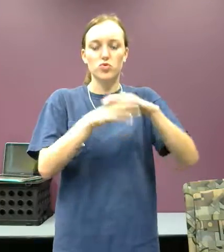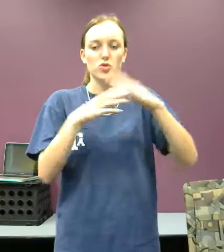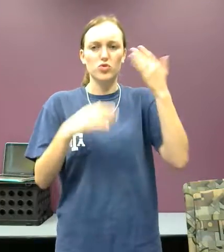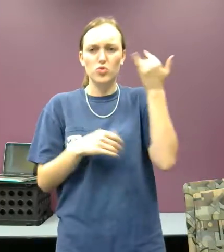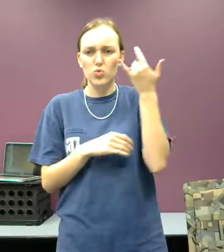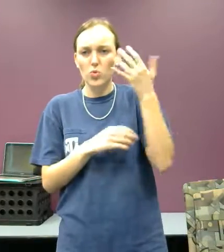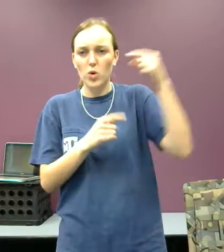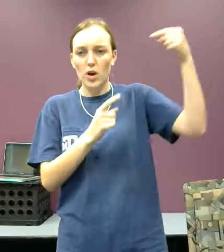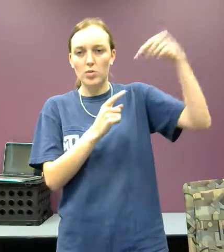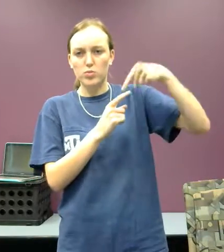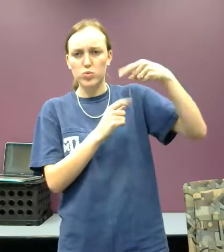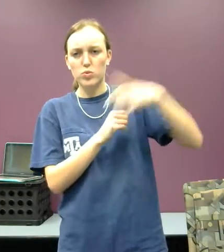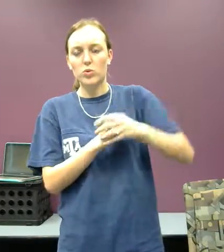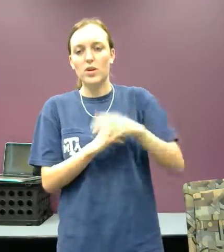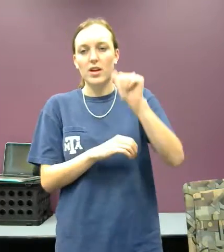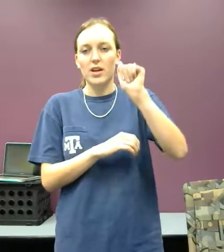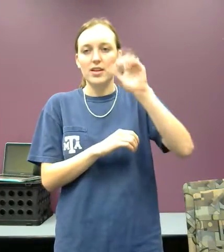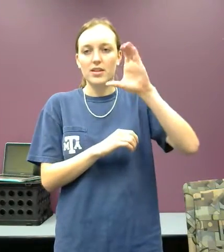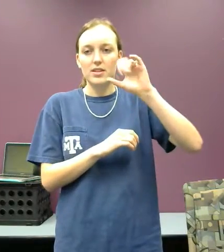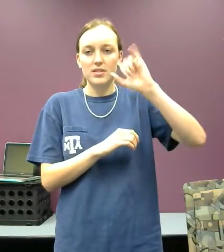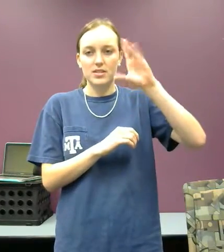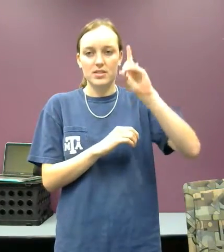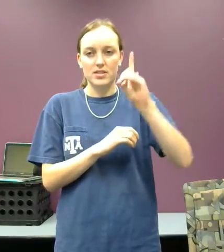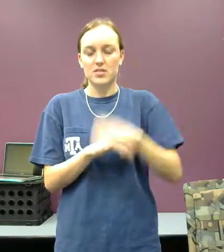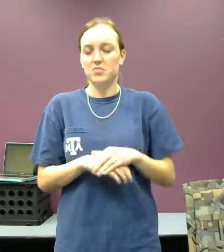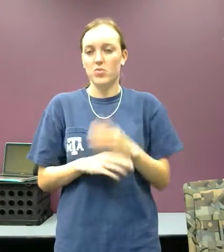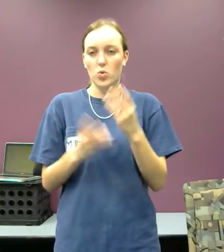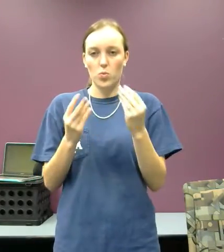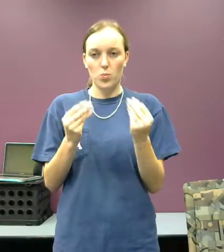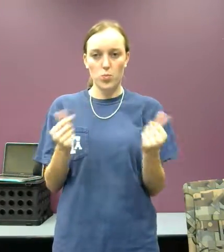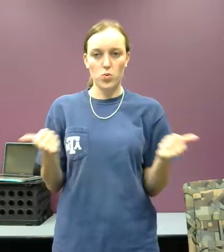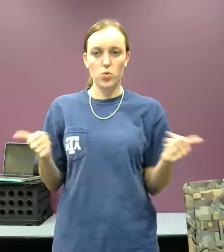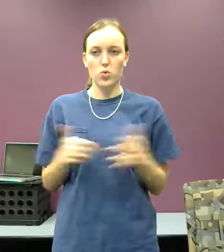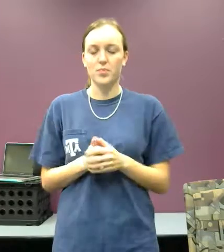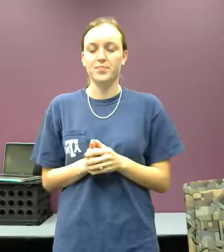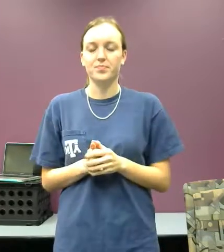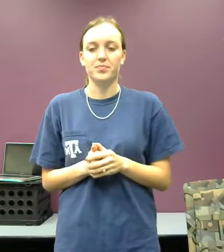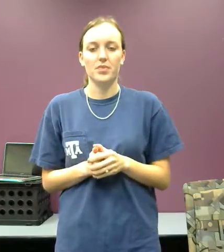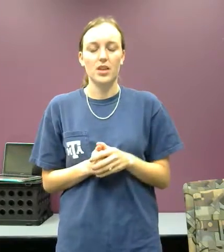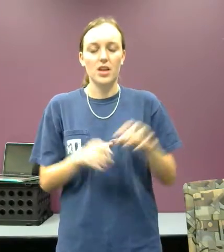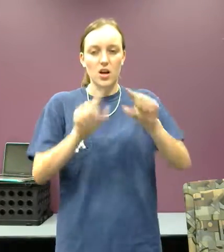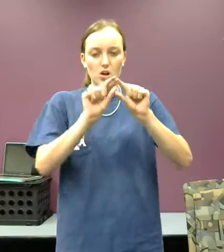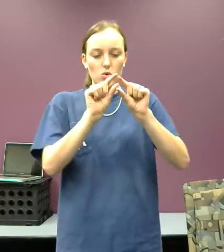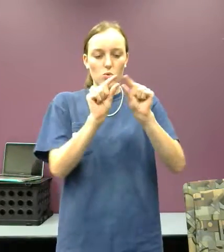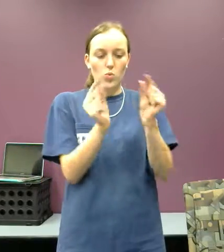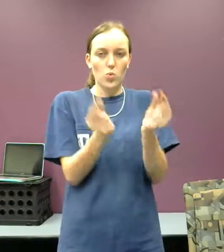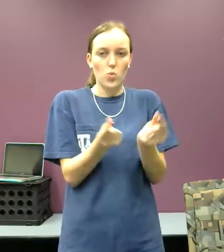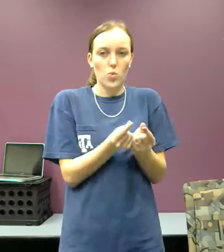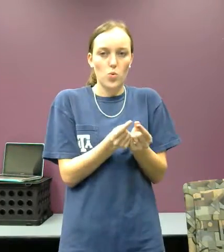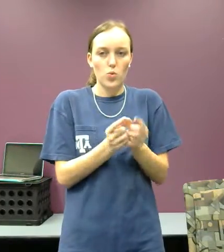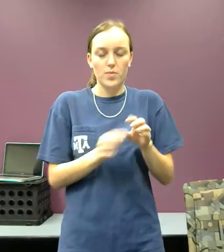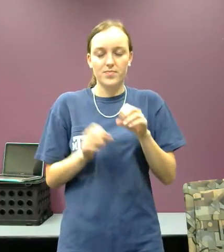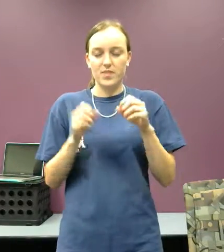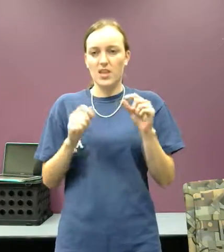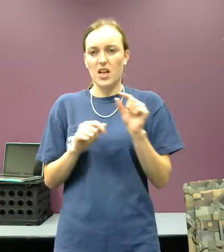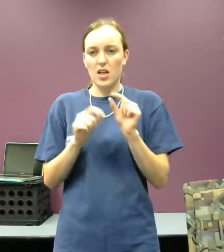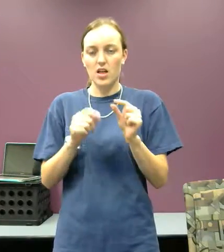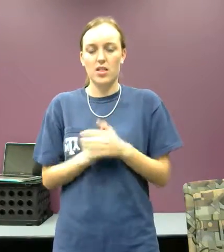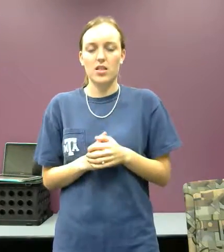than a car battery. But this thick atmosphere and the hellish environment it creates on the surface has a bright side. Most of the light that hits